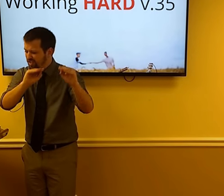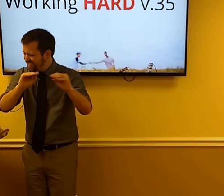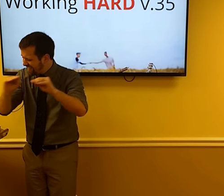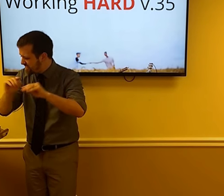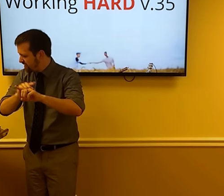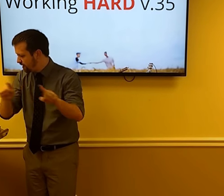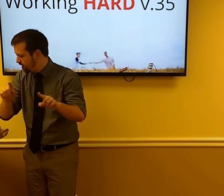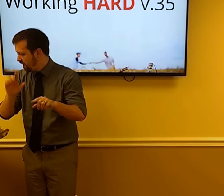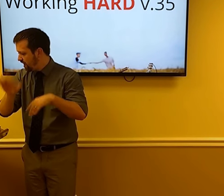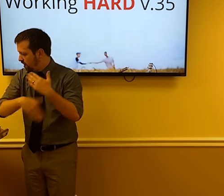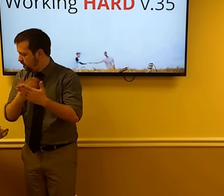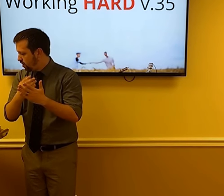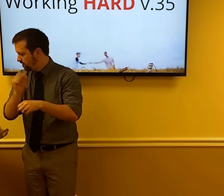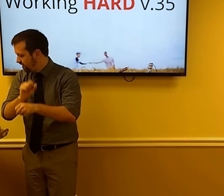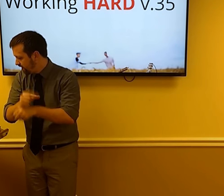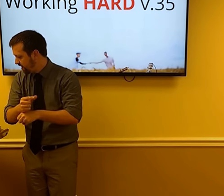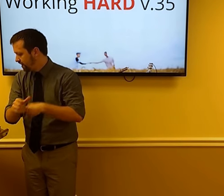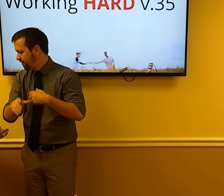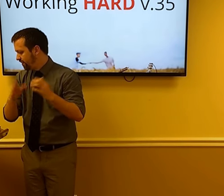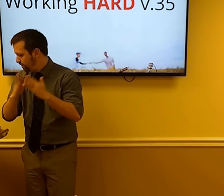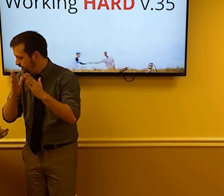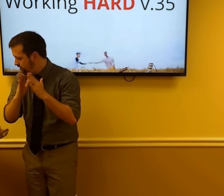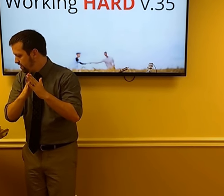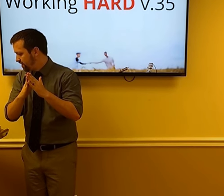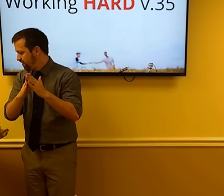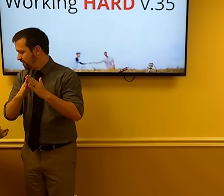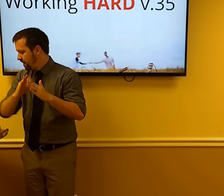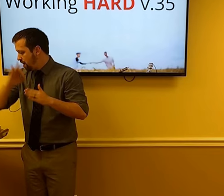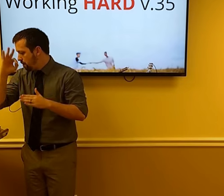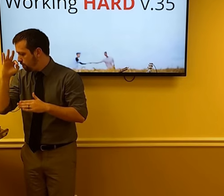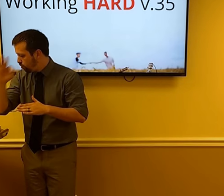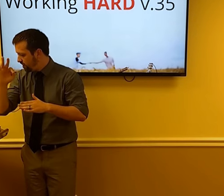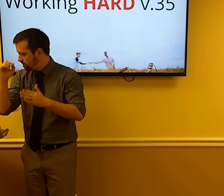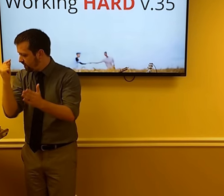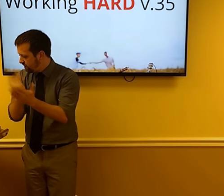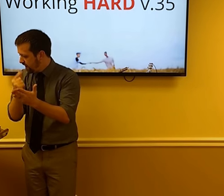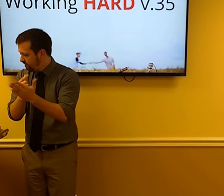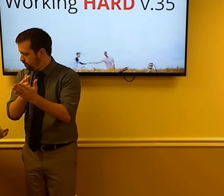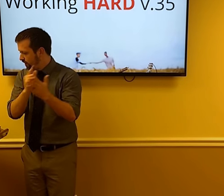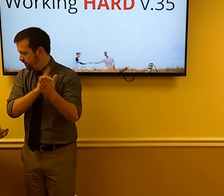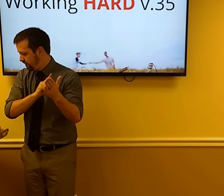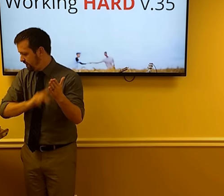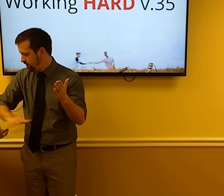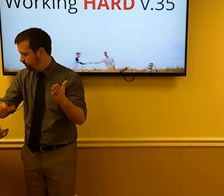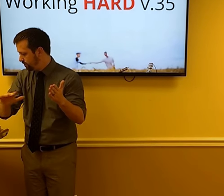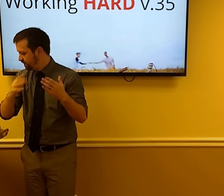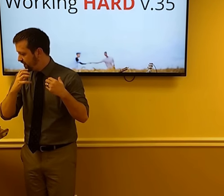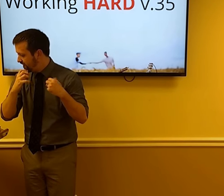he's teaching them in all the synagogues and villages, preaching the gospel of the kingdom and